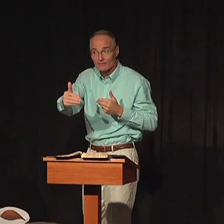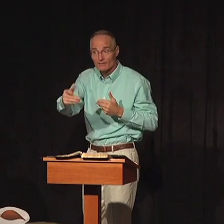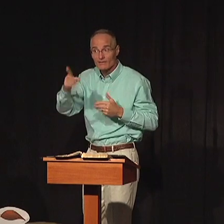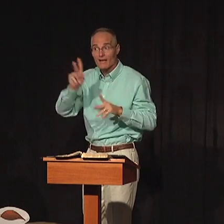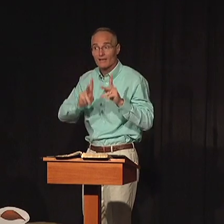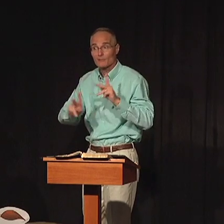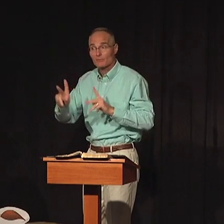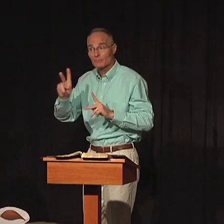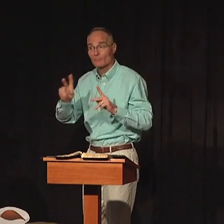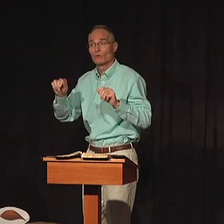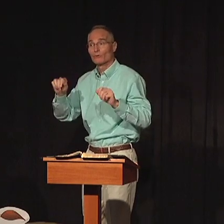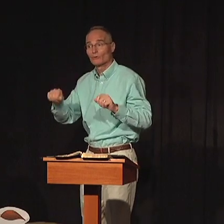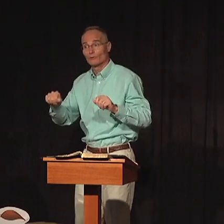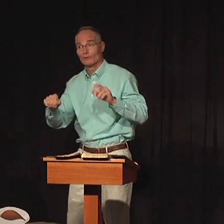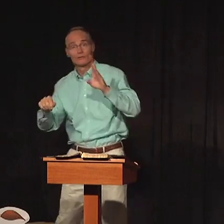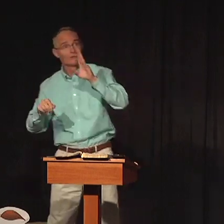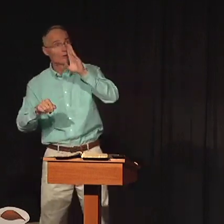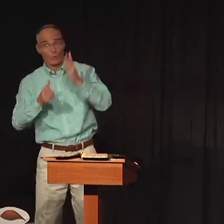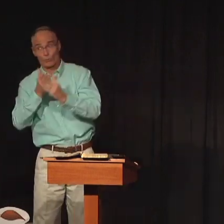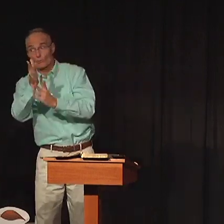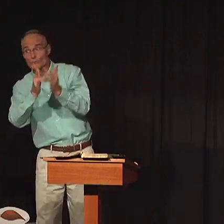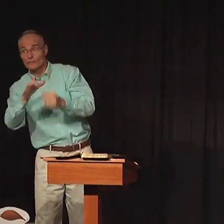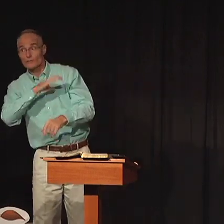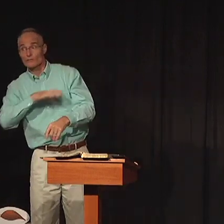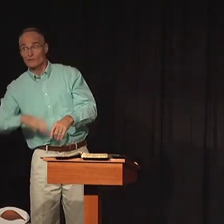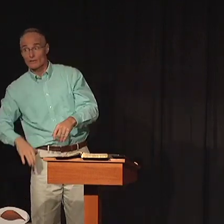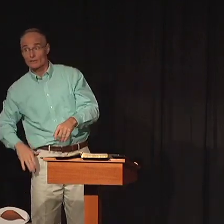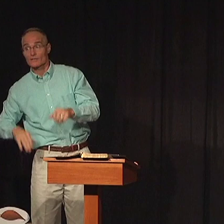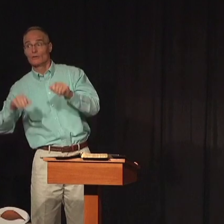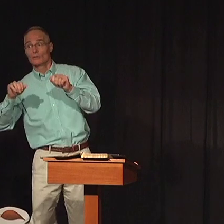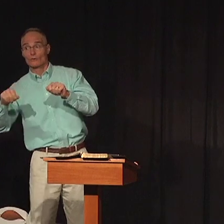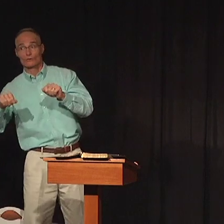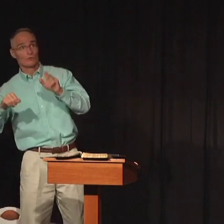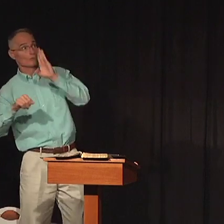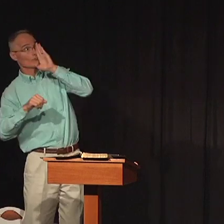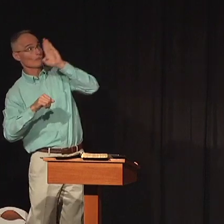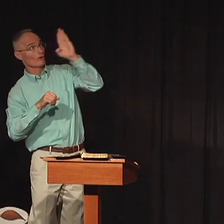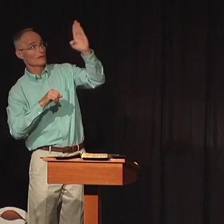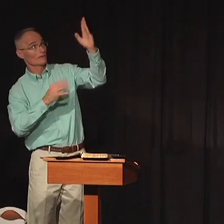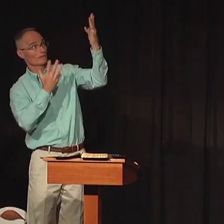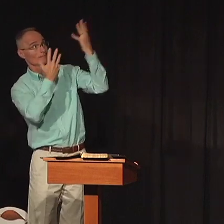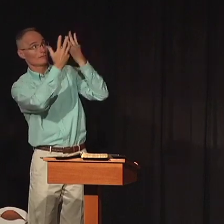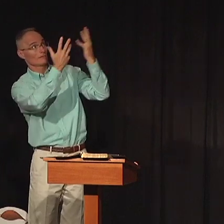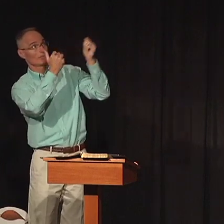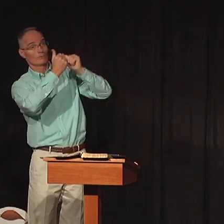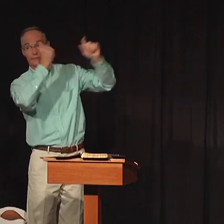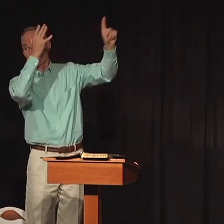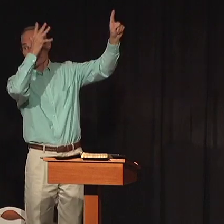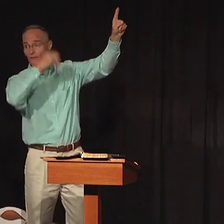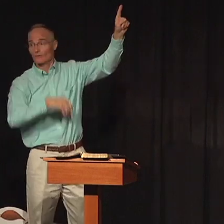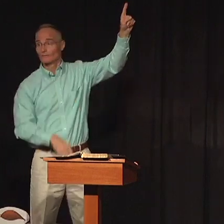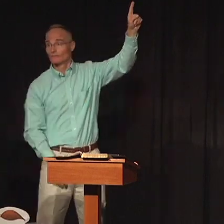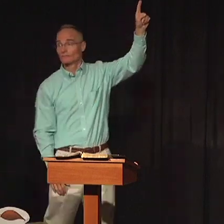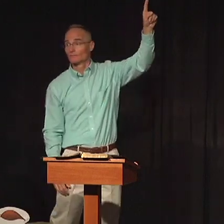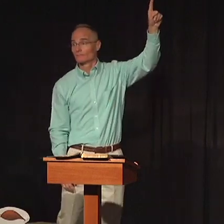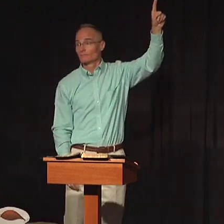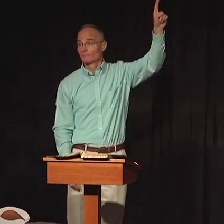That represented from now on, God's people could, through Jesus, could directly talk to the